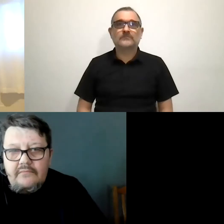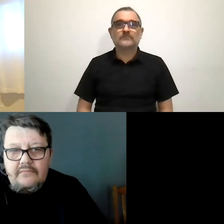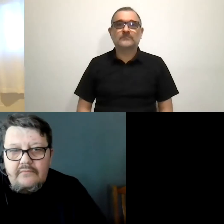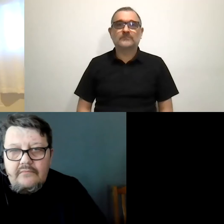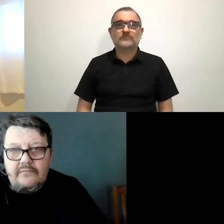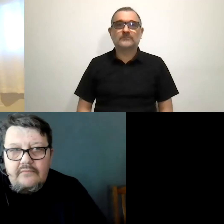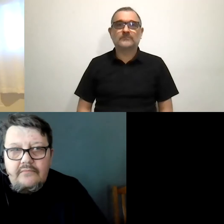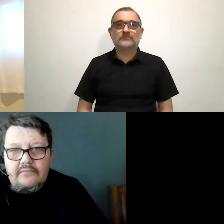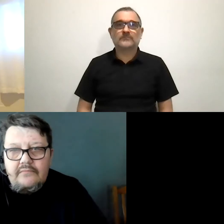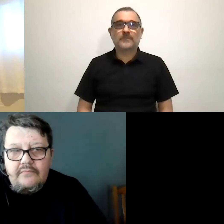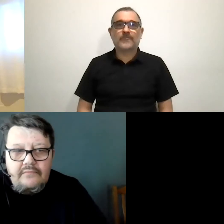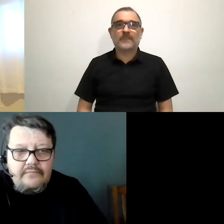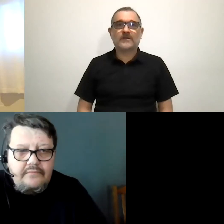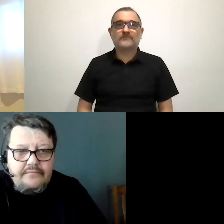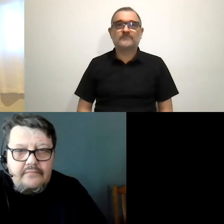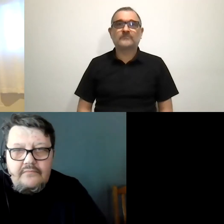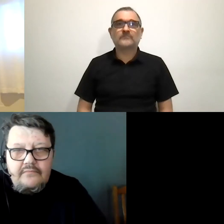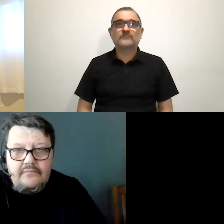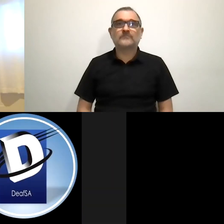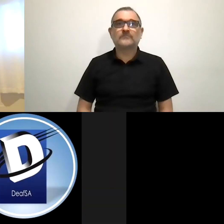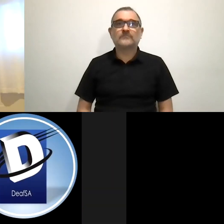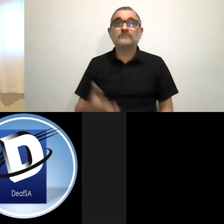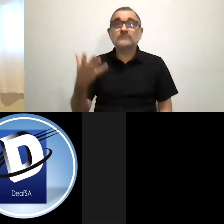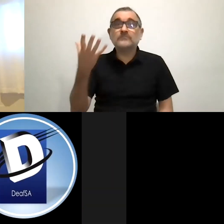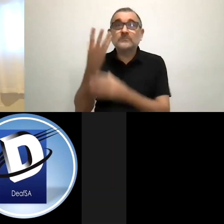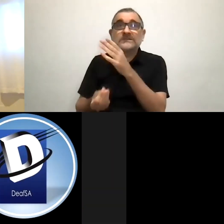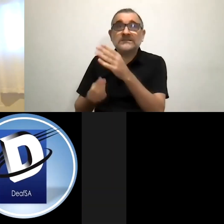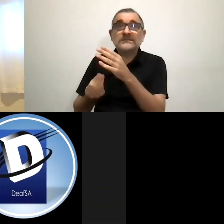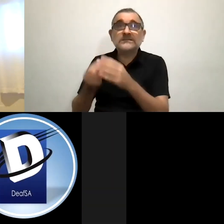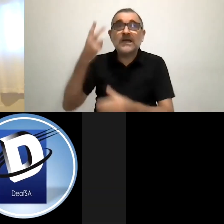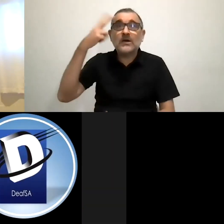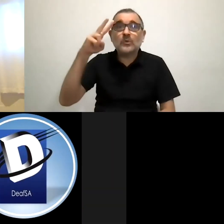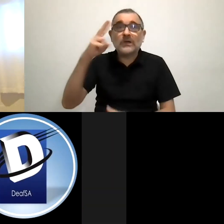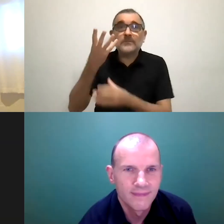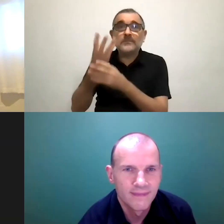It looks like he got busy. Okay, he's back.